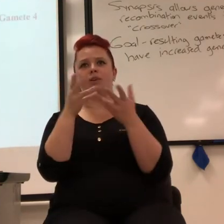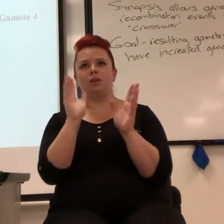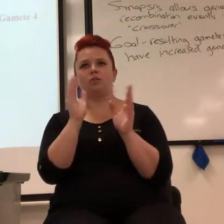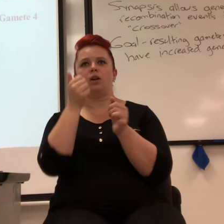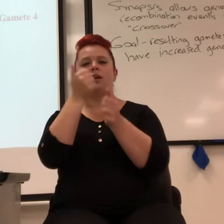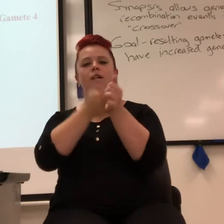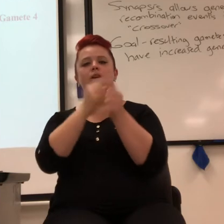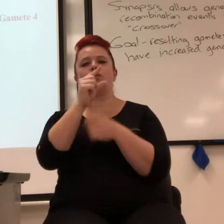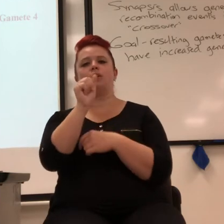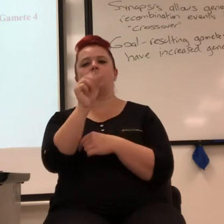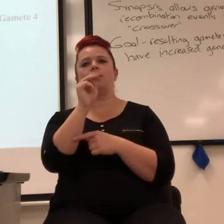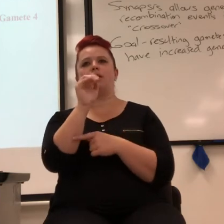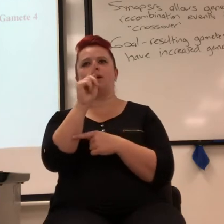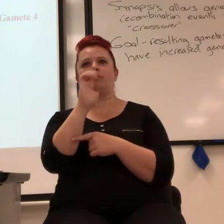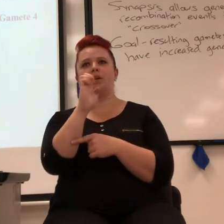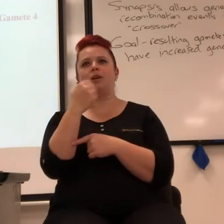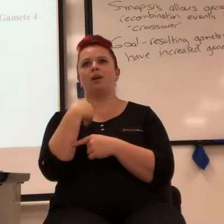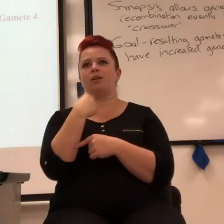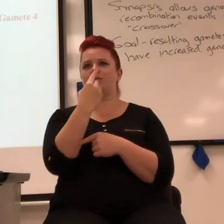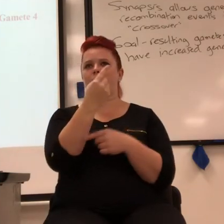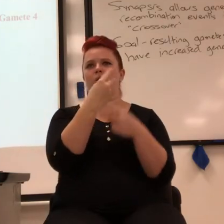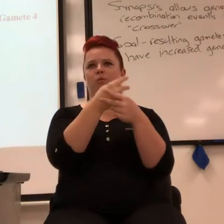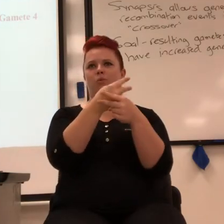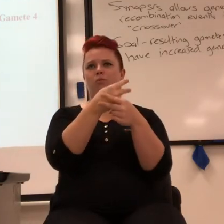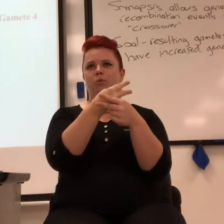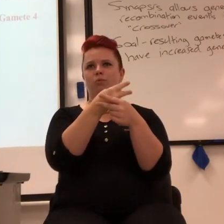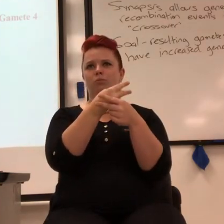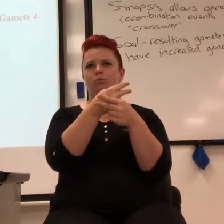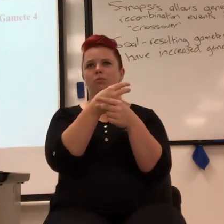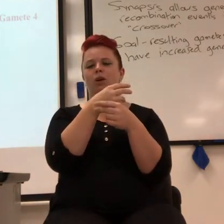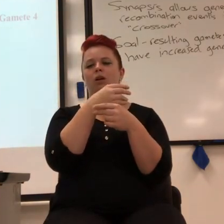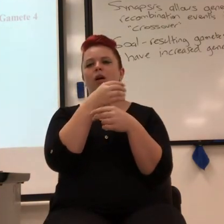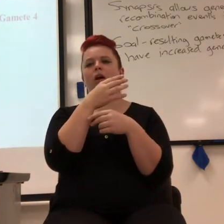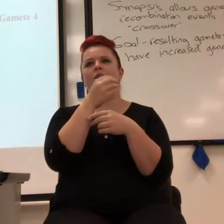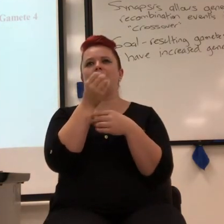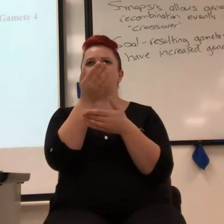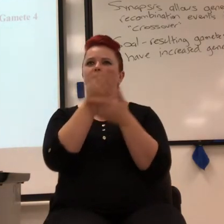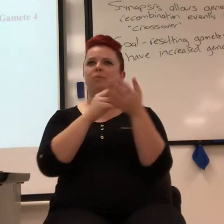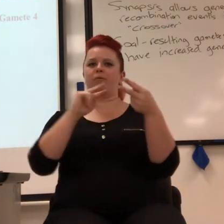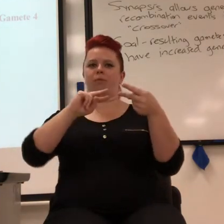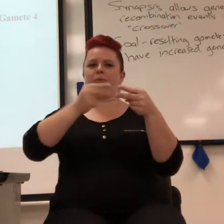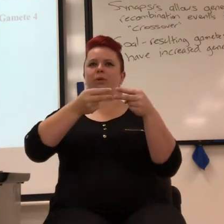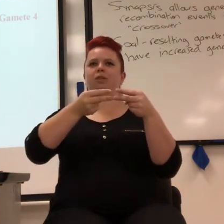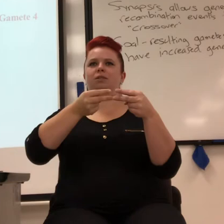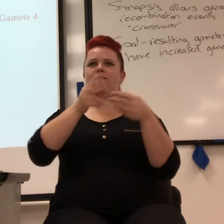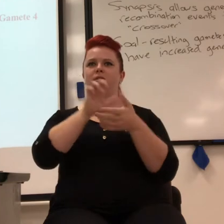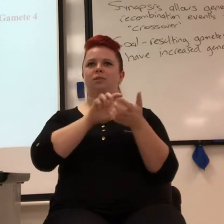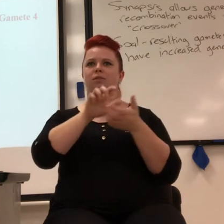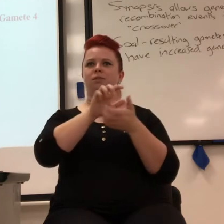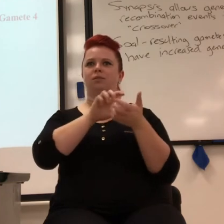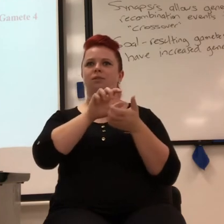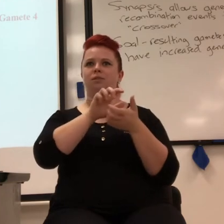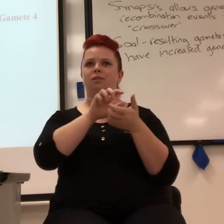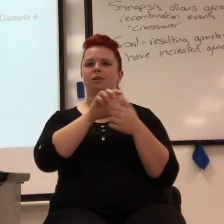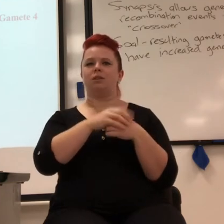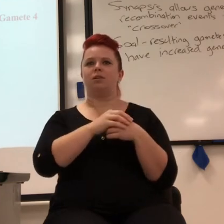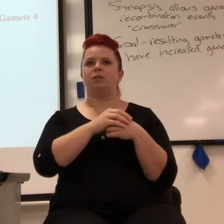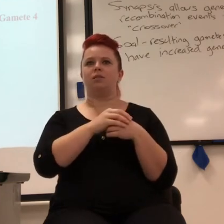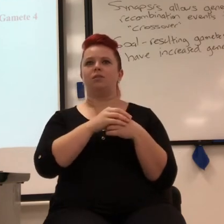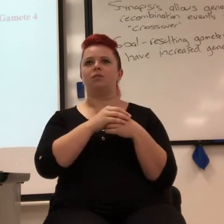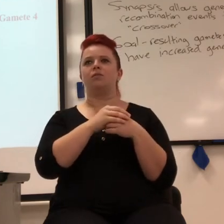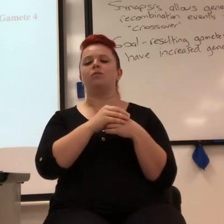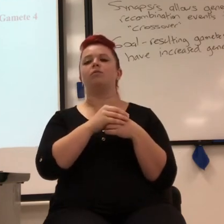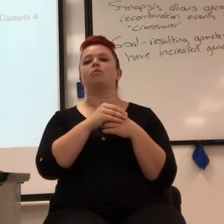each gamete would have one of these chromosomes, and some of them are a mix-up. Let me remember what I have on the slide there. At the conclusion